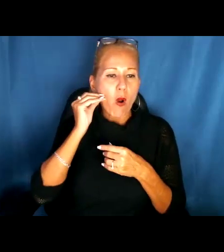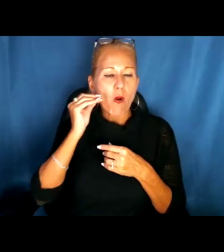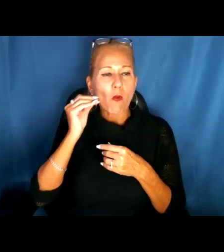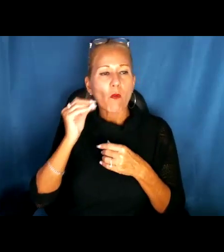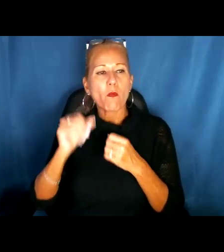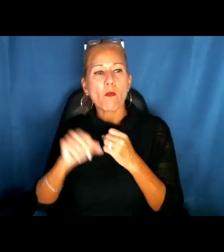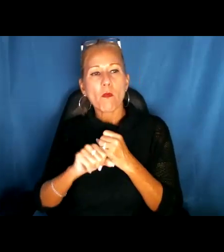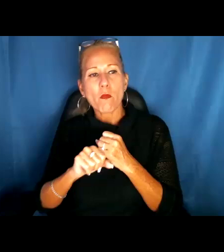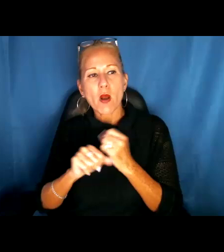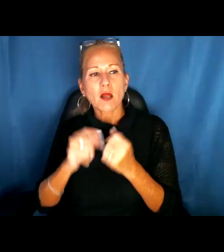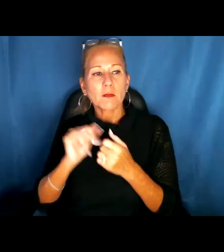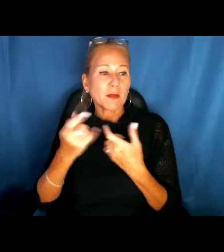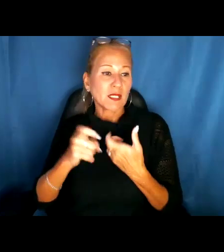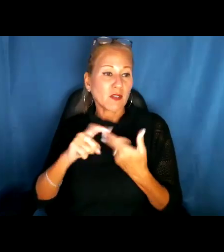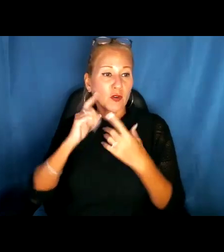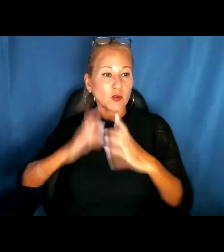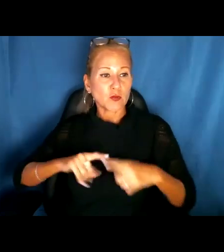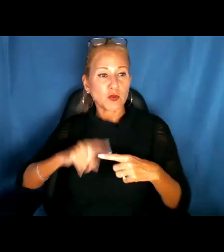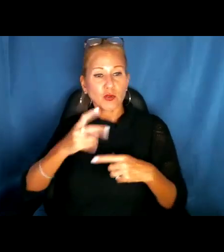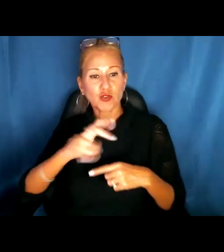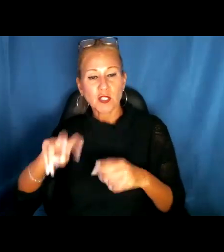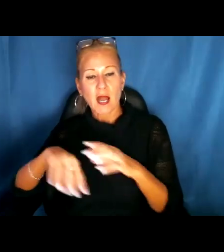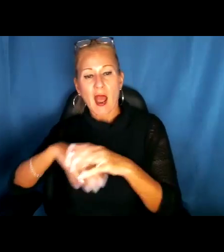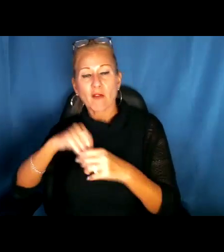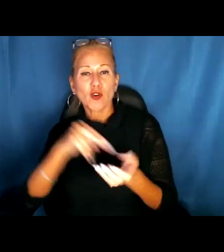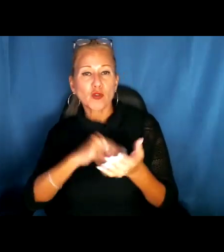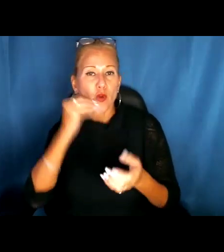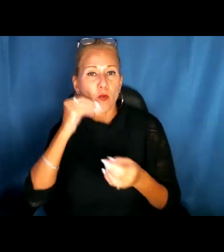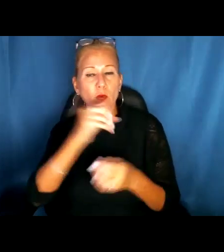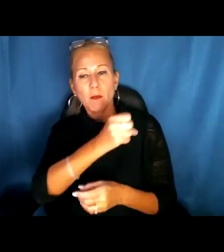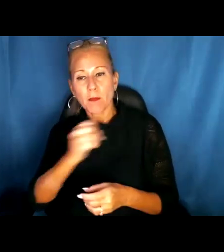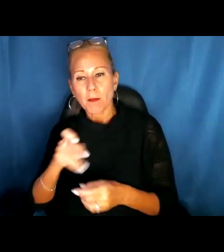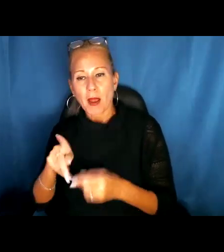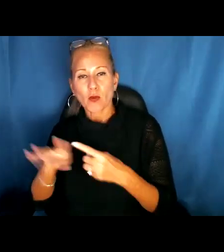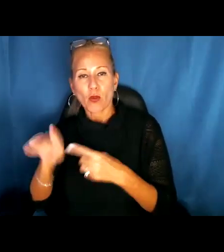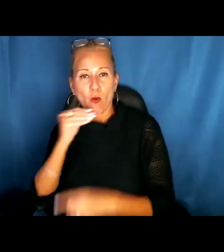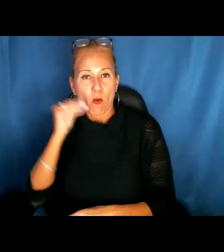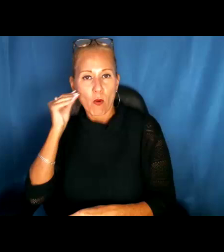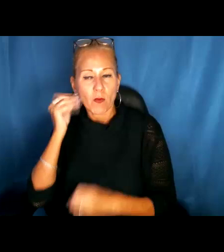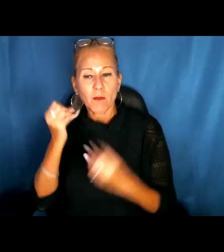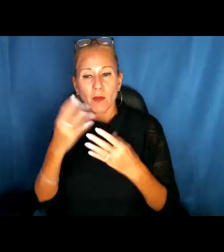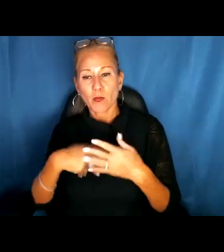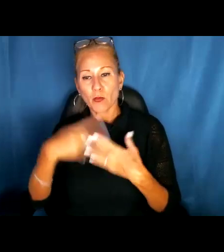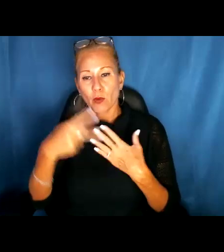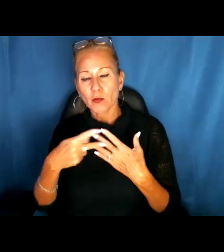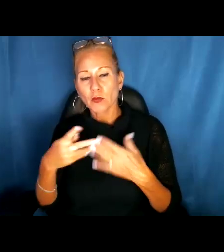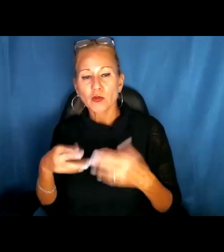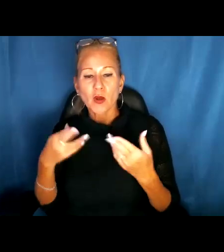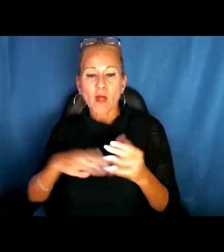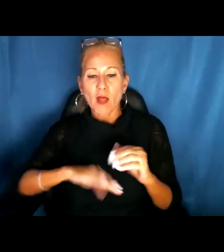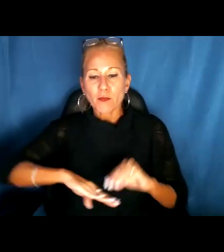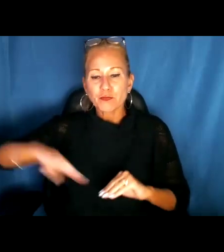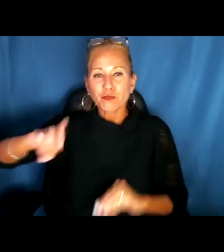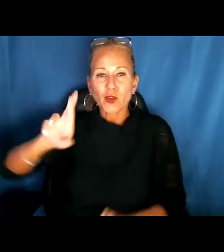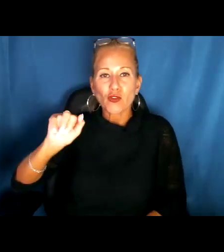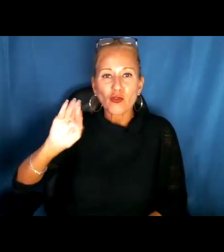be needed for consumers to transition out of a nursing home into their home. Many programs allow for ramps or doorway